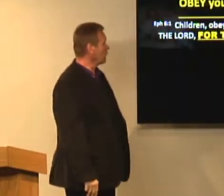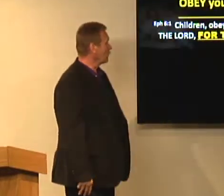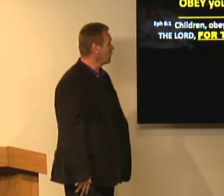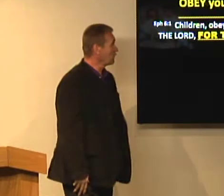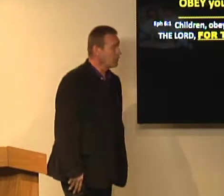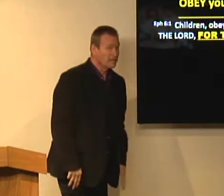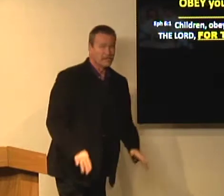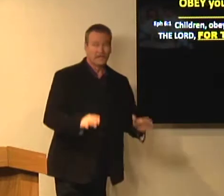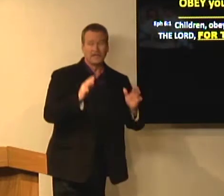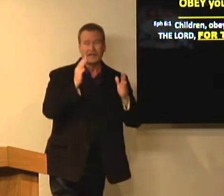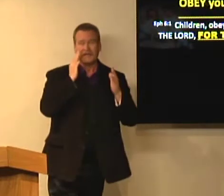them.